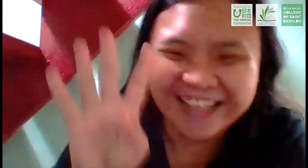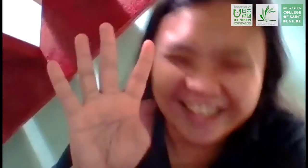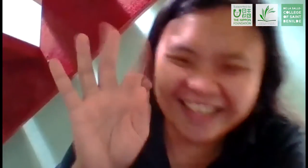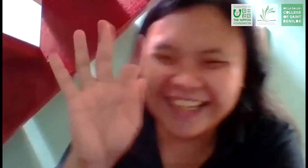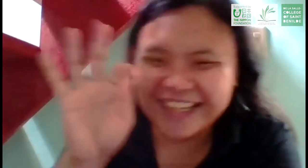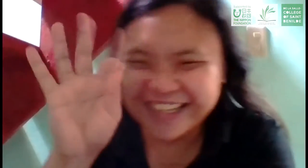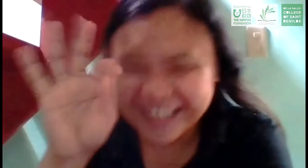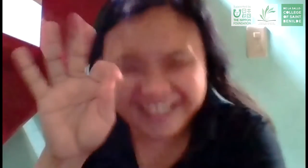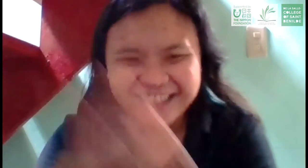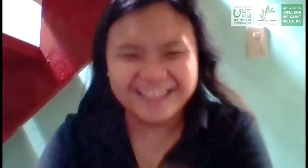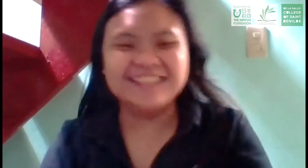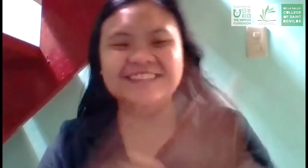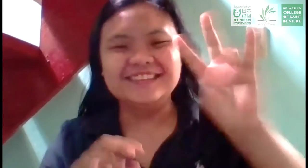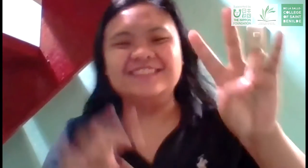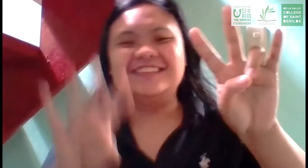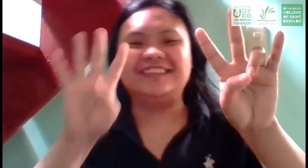Mhm.